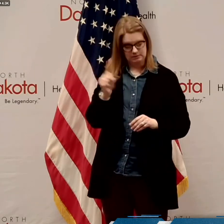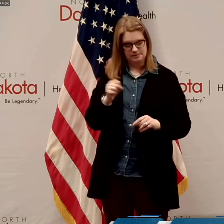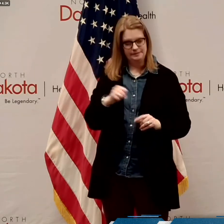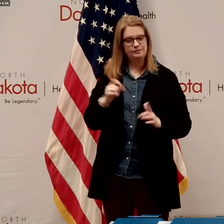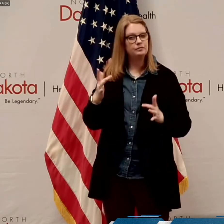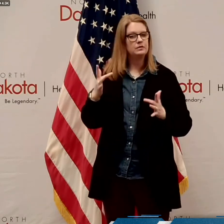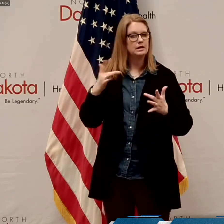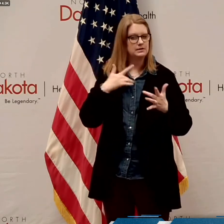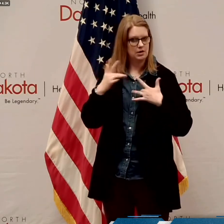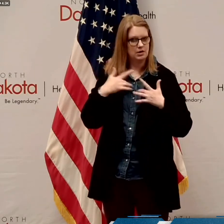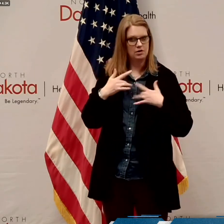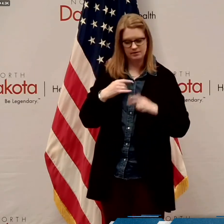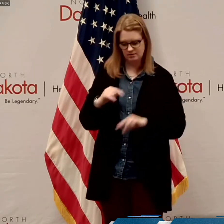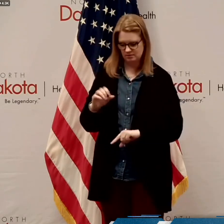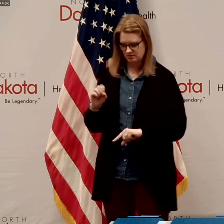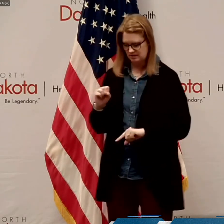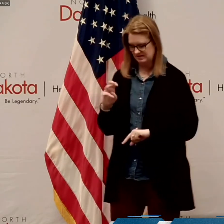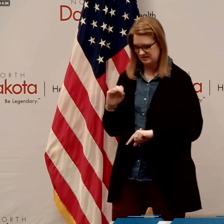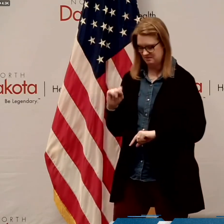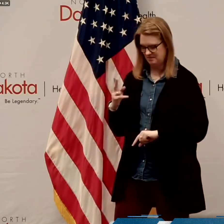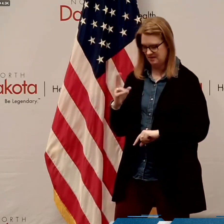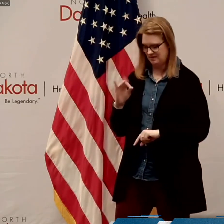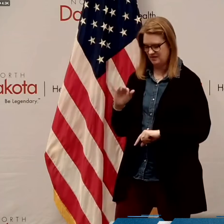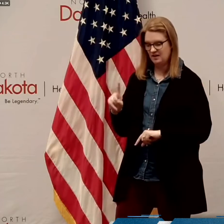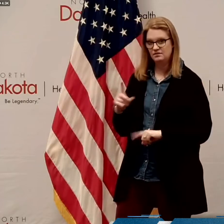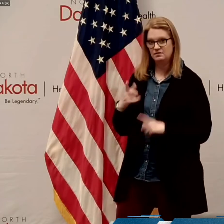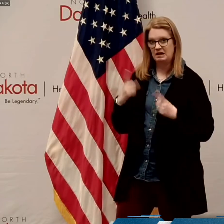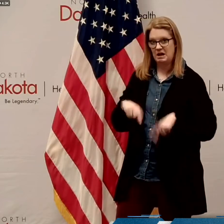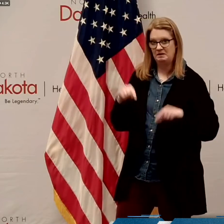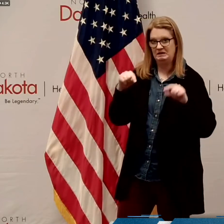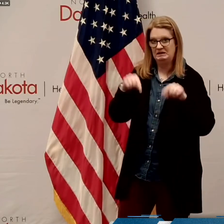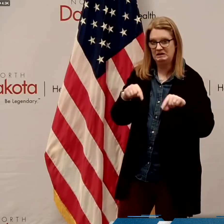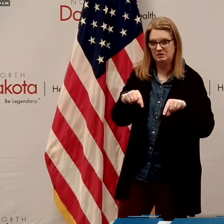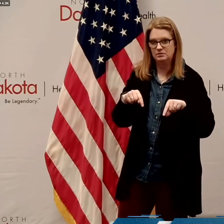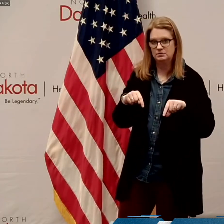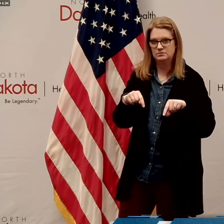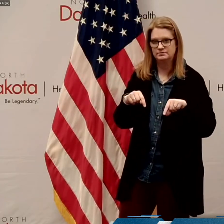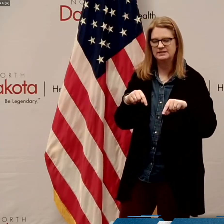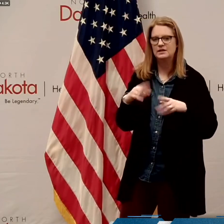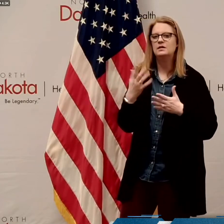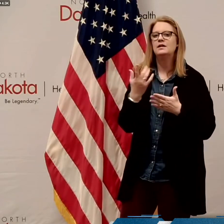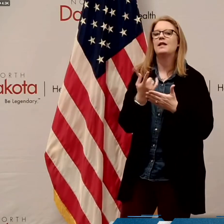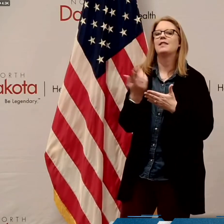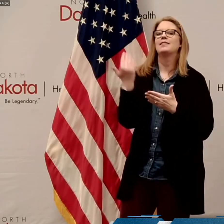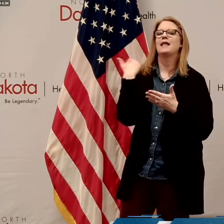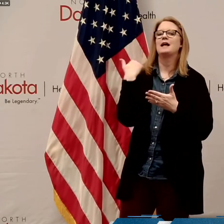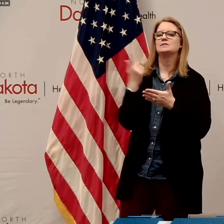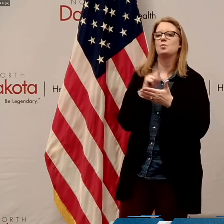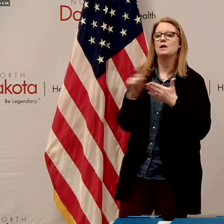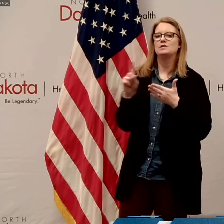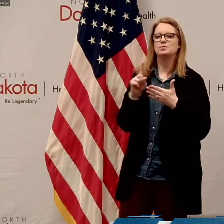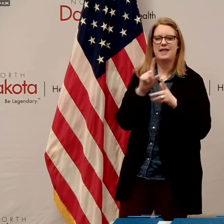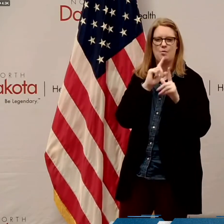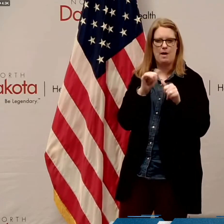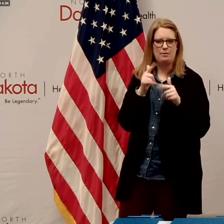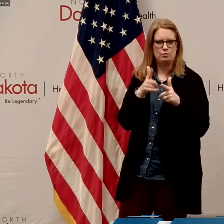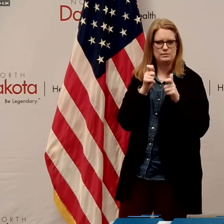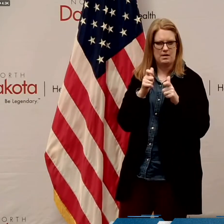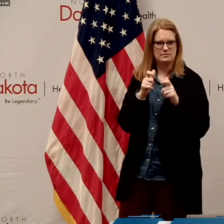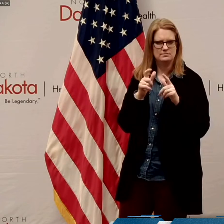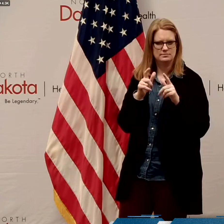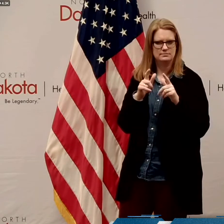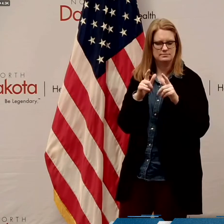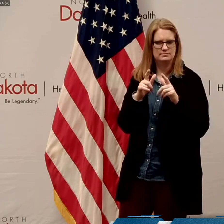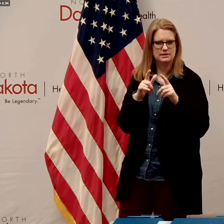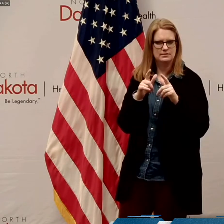the Smithfield could happen here. That's why we developed the capability a couple weeks ago with these rapid response teams, which